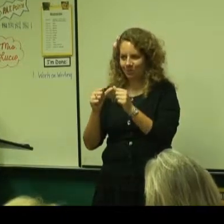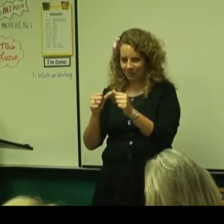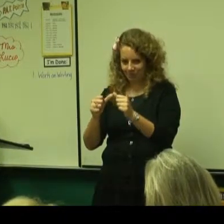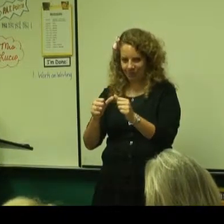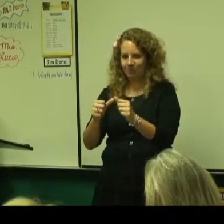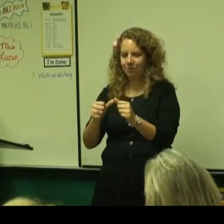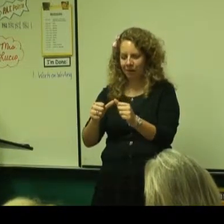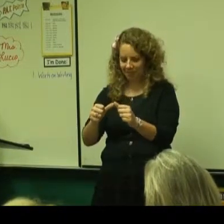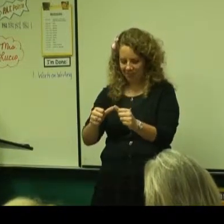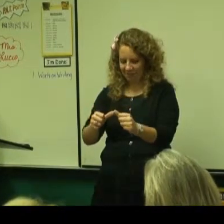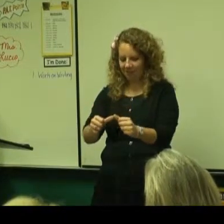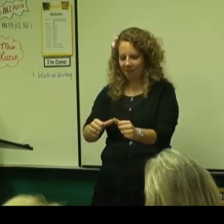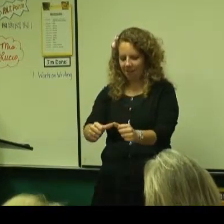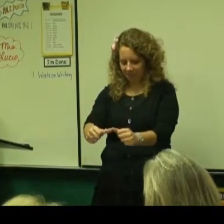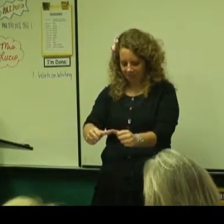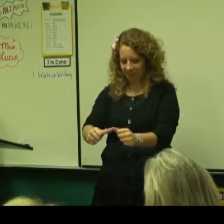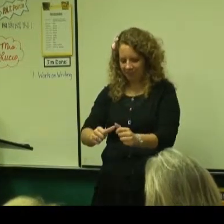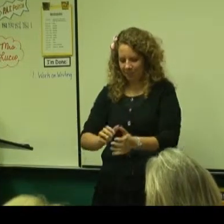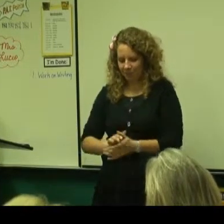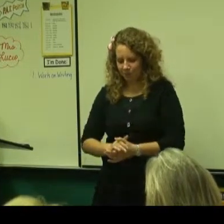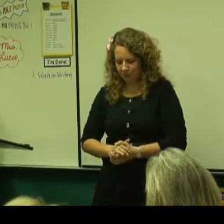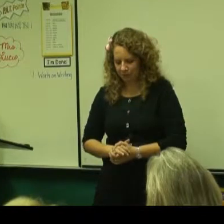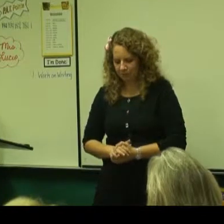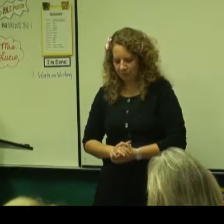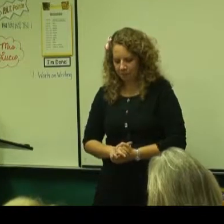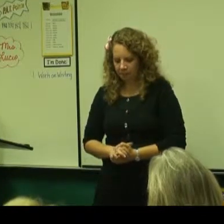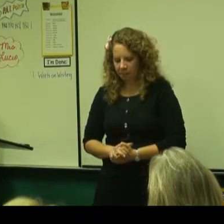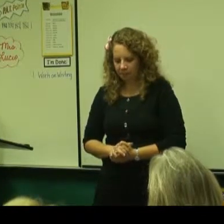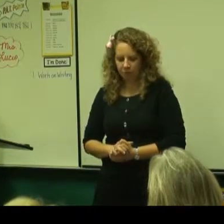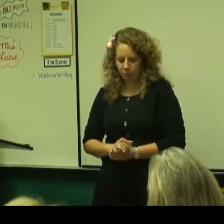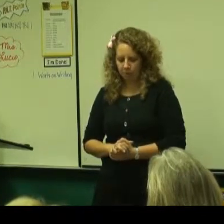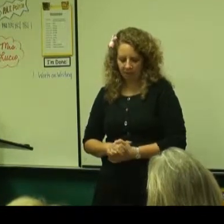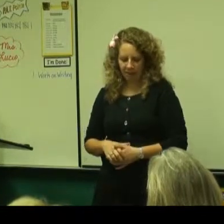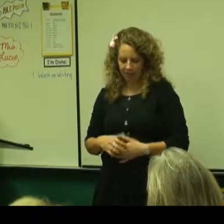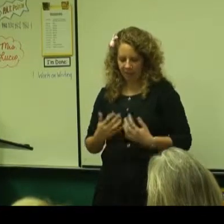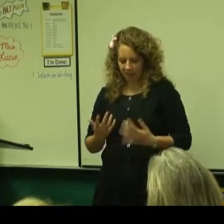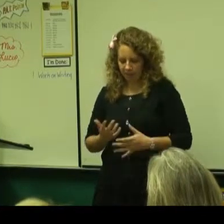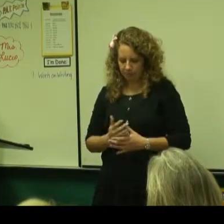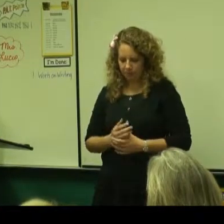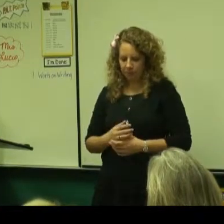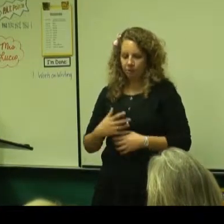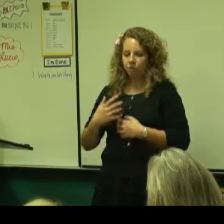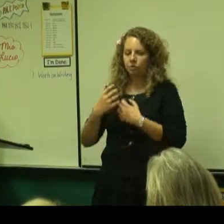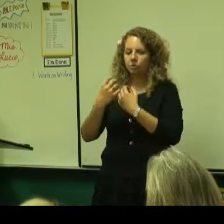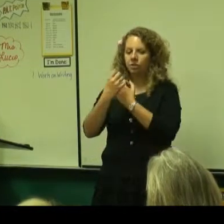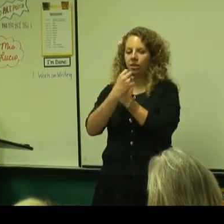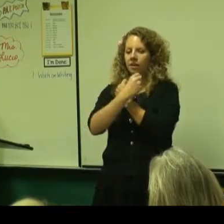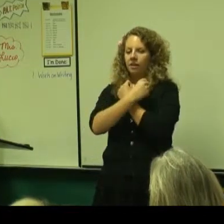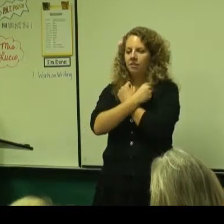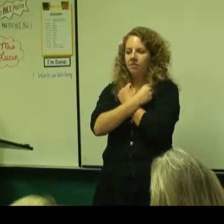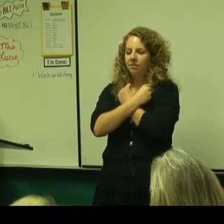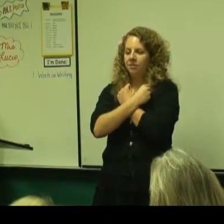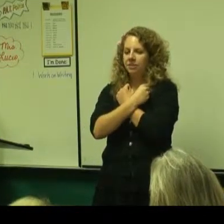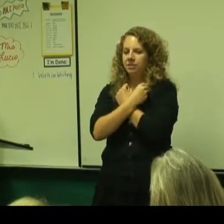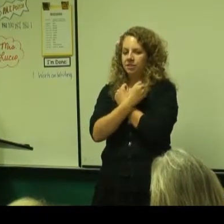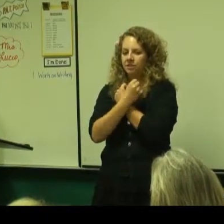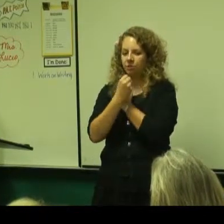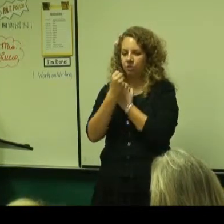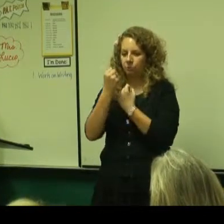continues with a positive head nod. Love continues. Love will provide or like support. So love, and this is a sign for